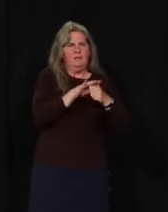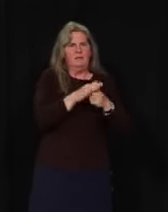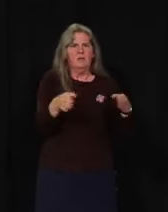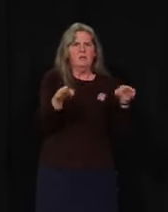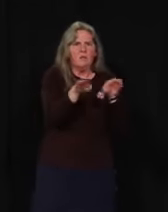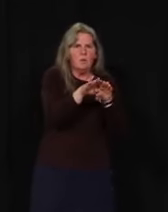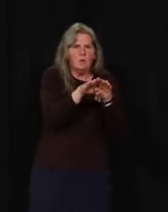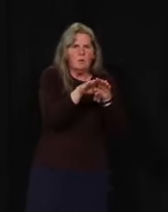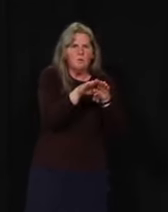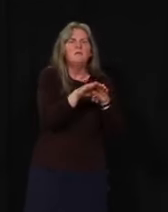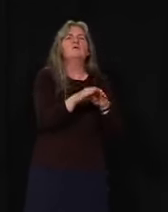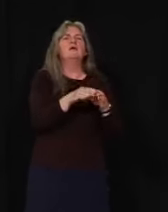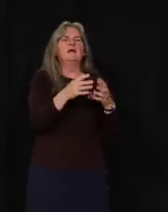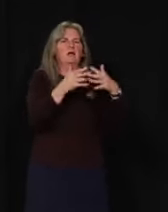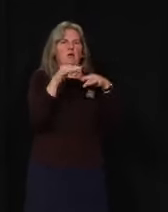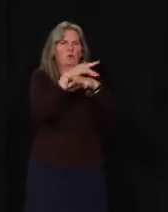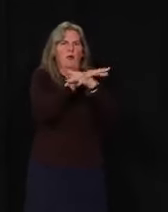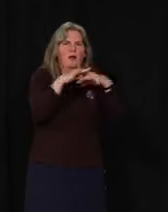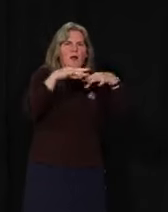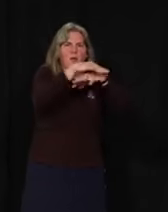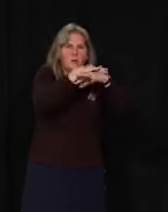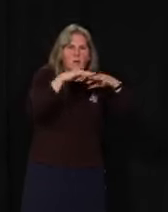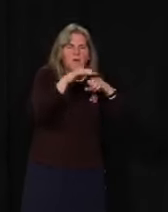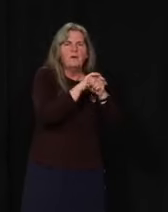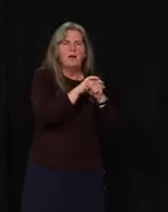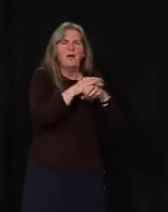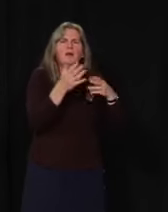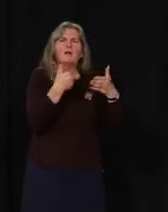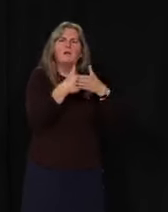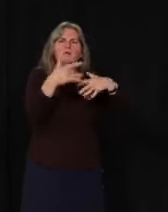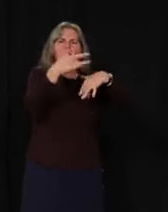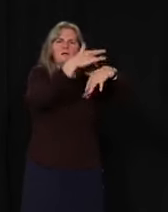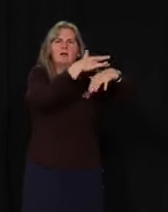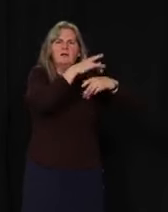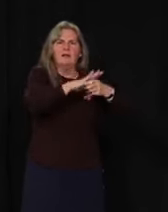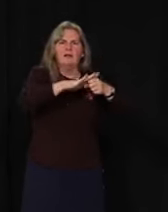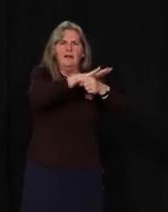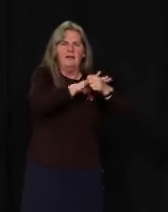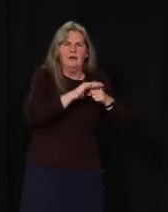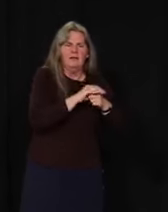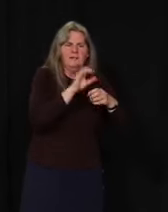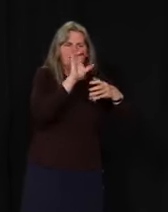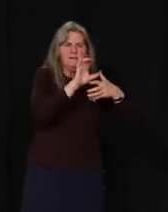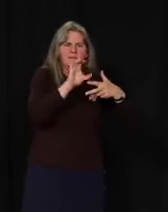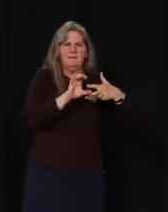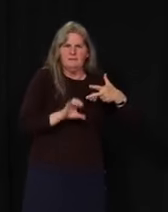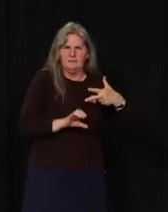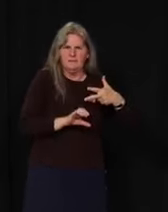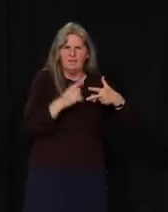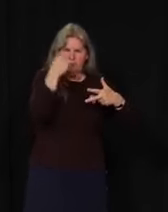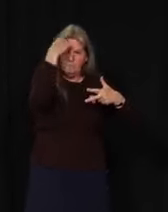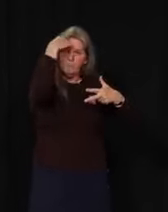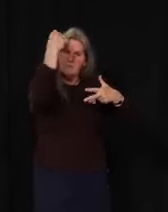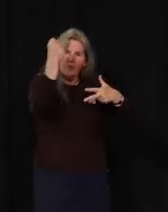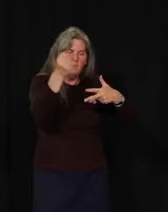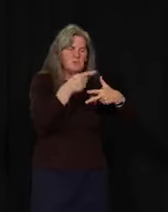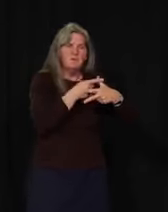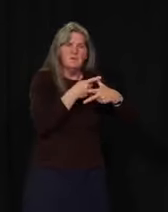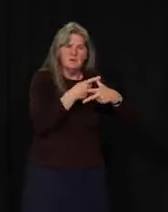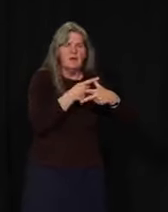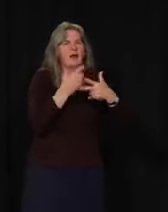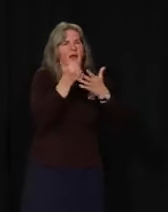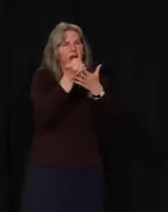closed spaces, crowded places, and close contact settings. If everyone could memorize the 3 Cs, that would